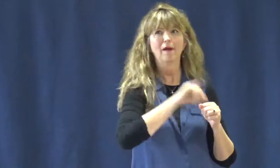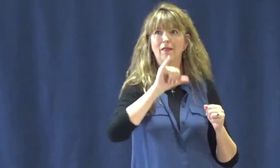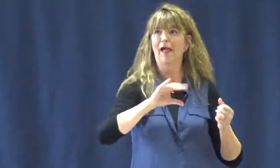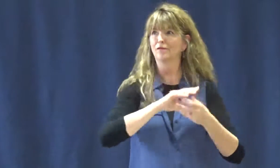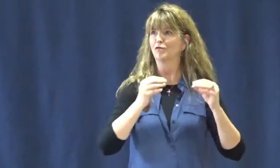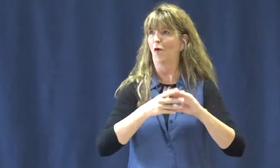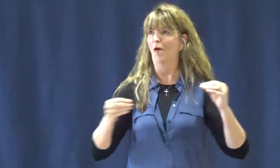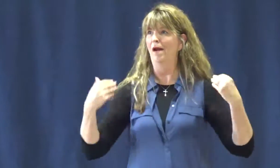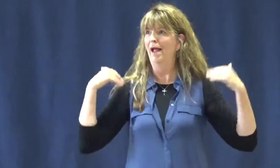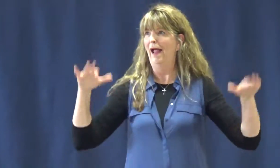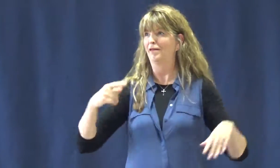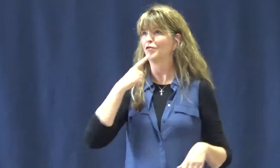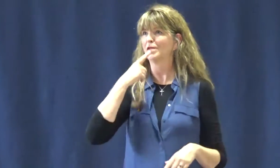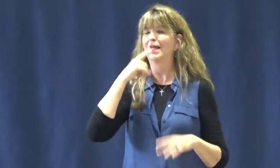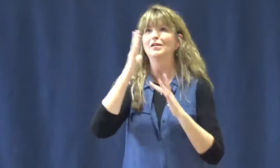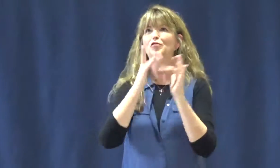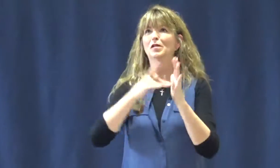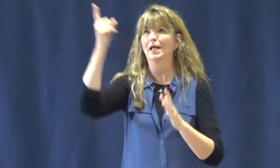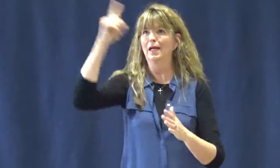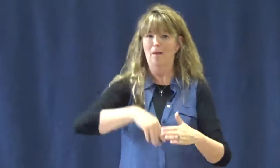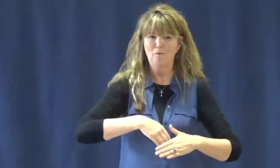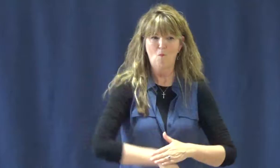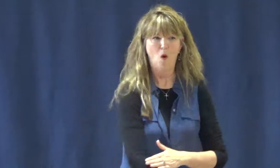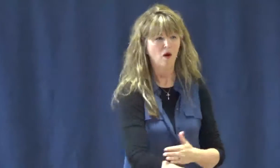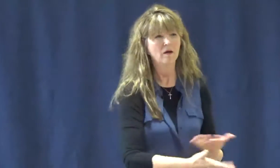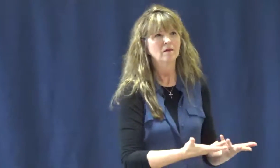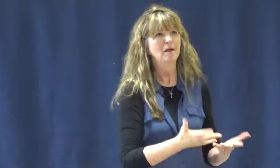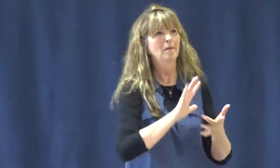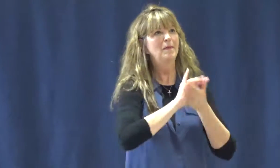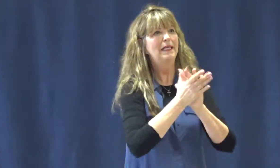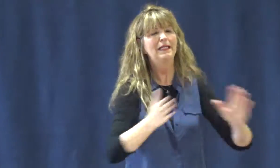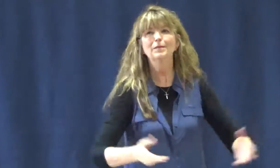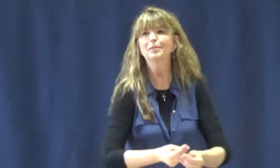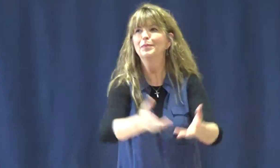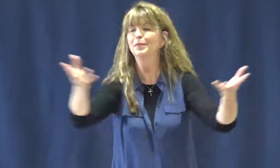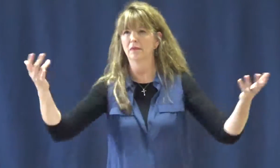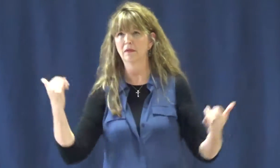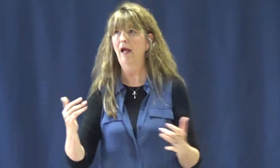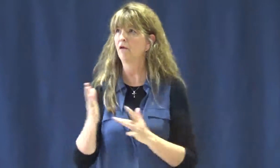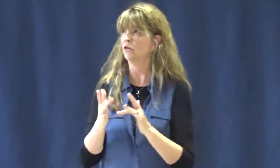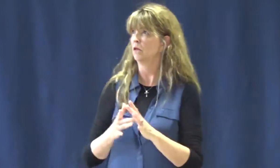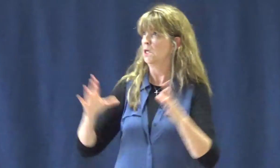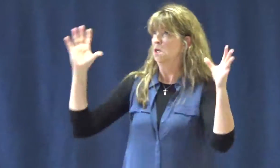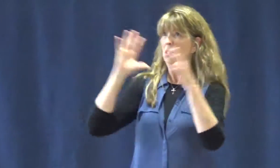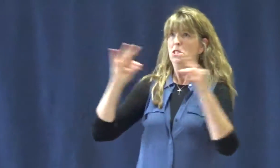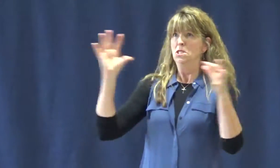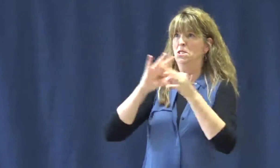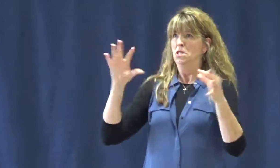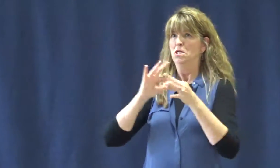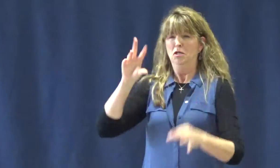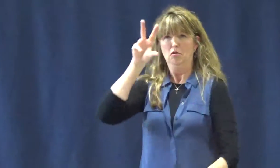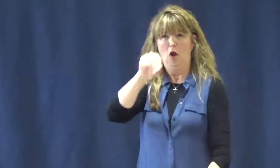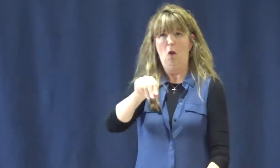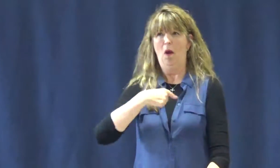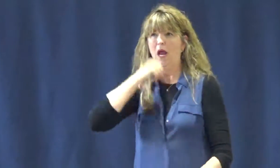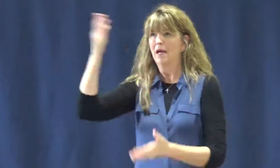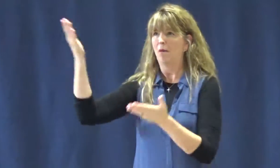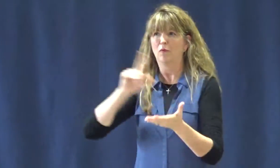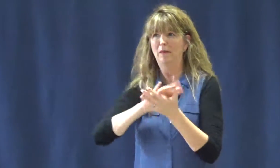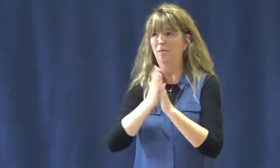I remember that story that the angel said that Jesus was born and to bring peace. And now he's